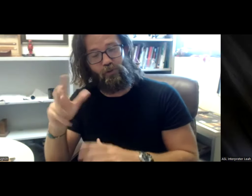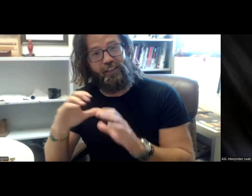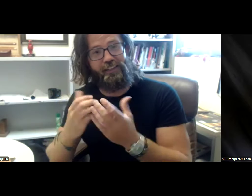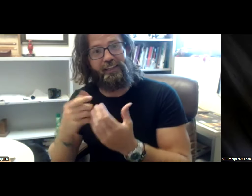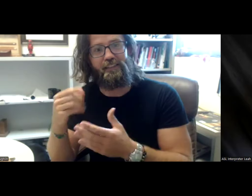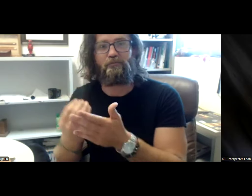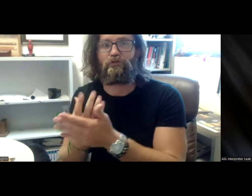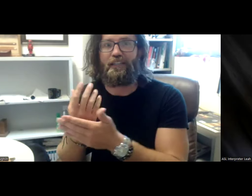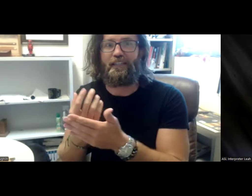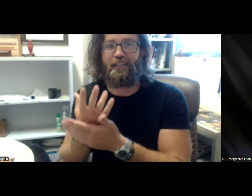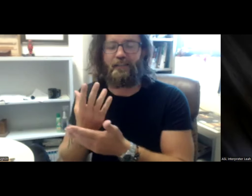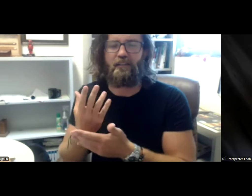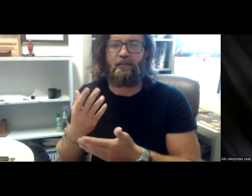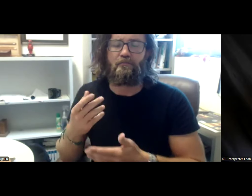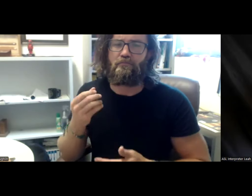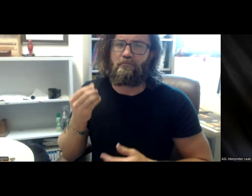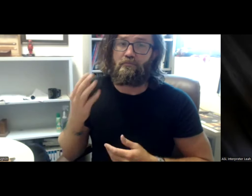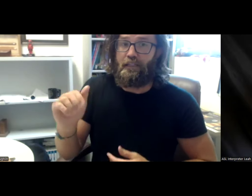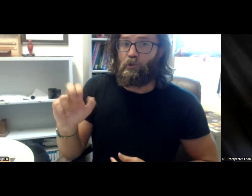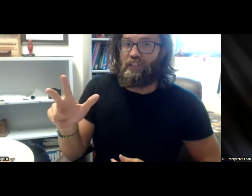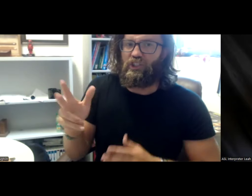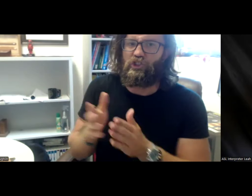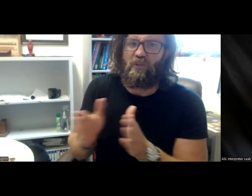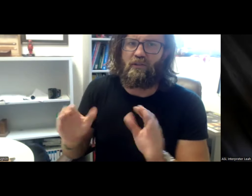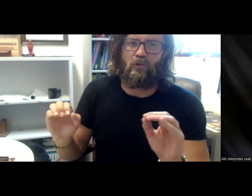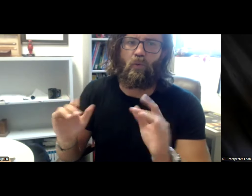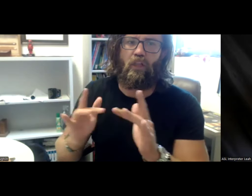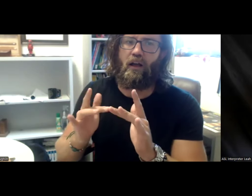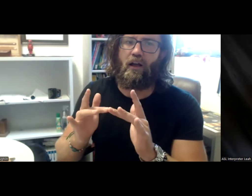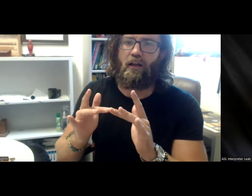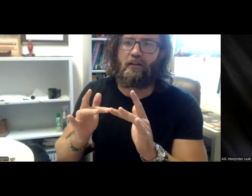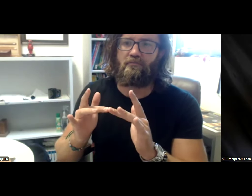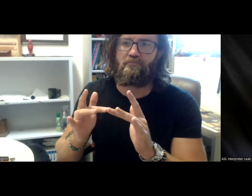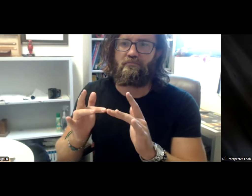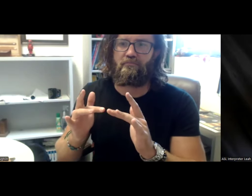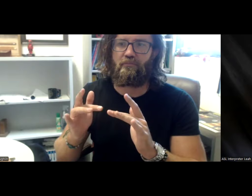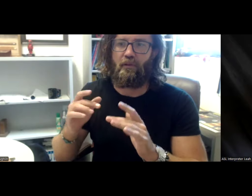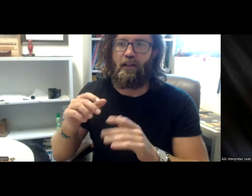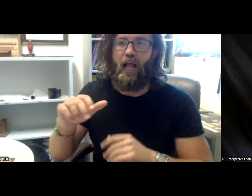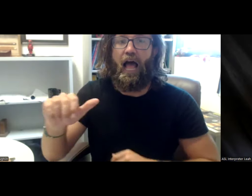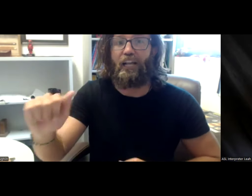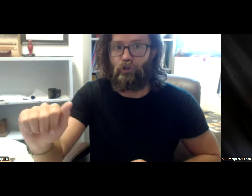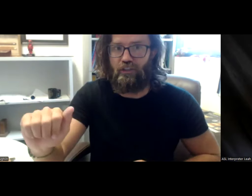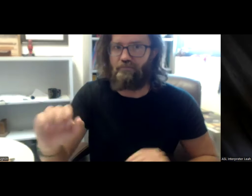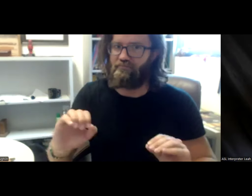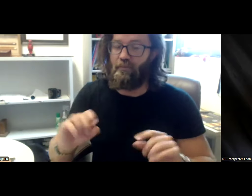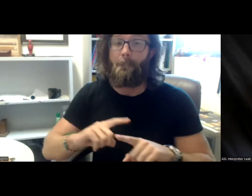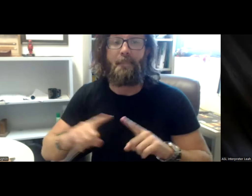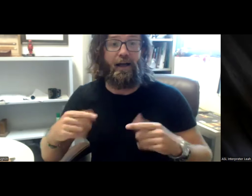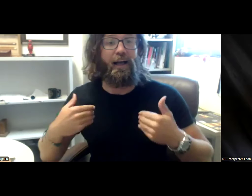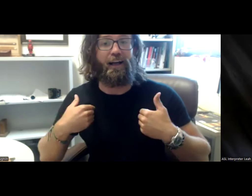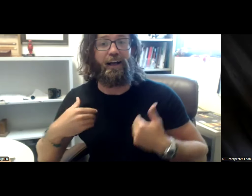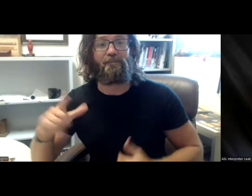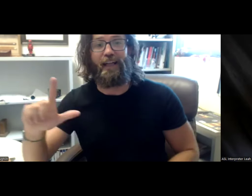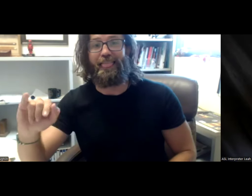decide to take ASL 3 class with me in the spring, ASL 3 is generally we don't offer ASL